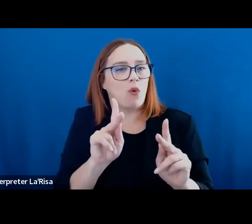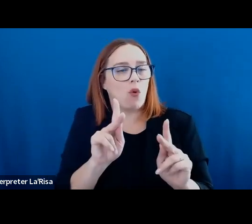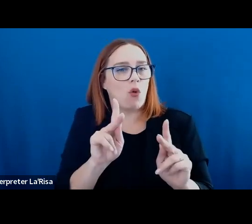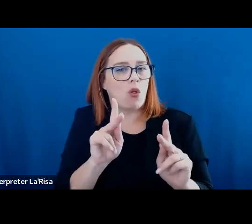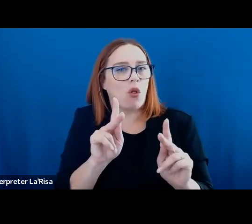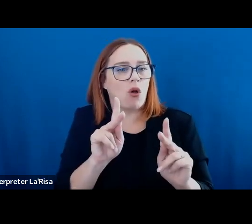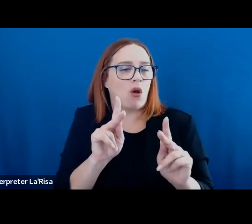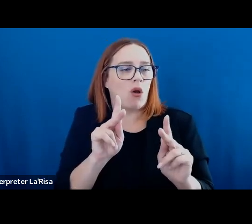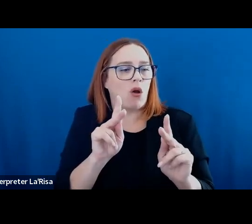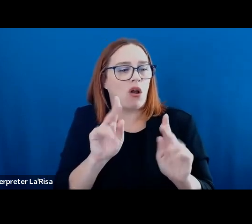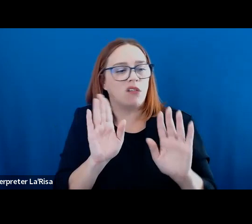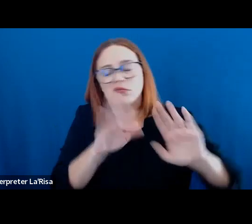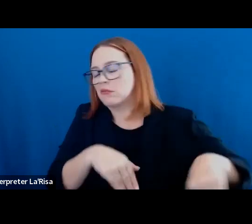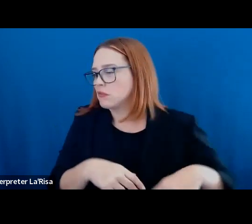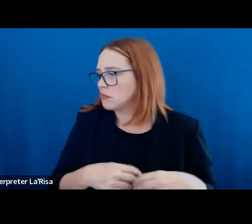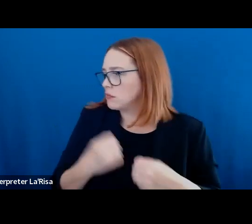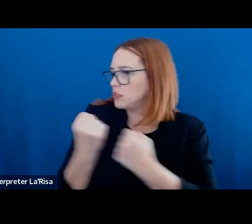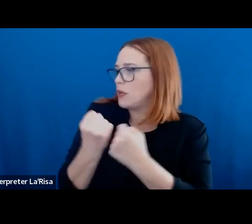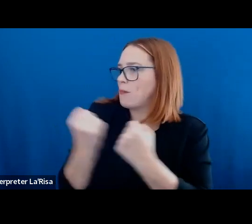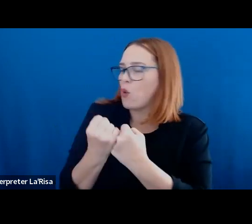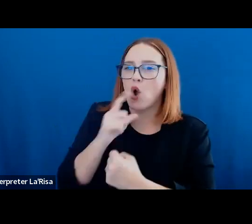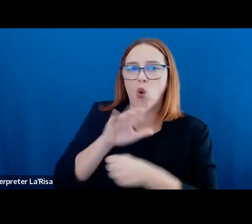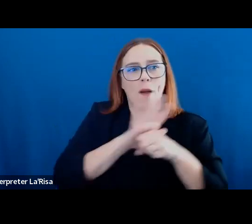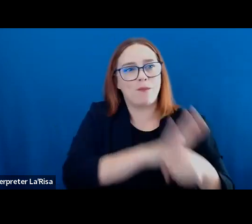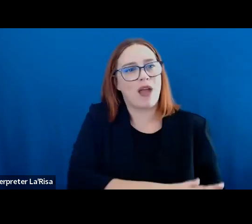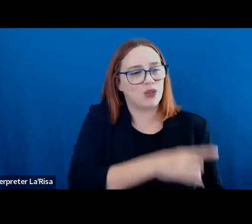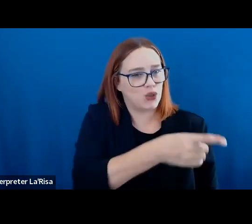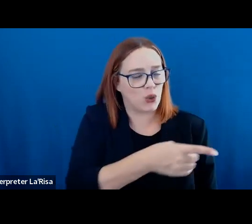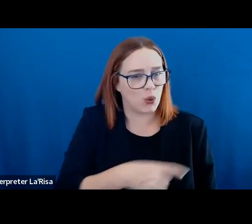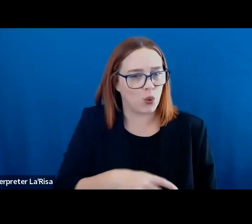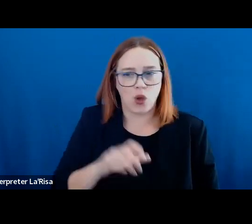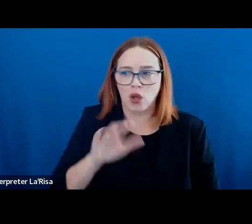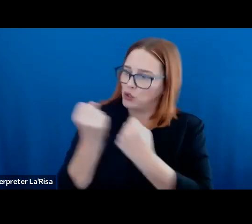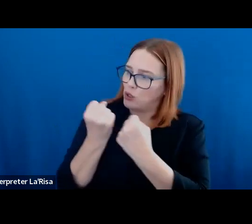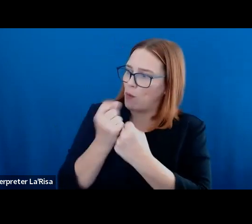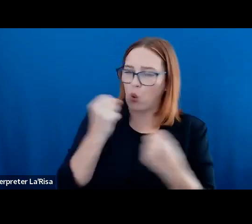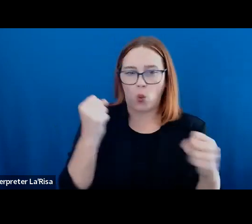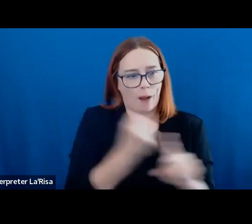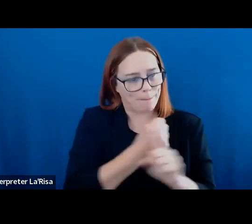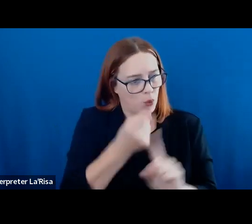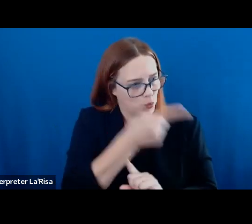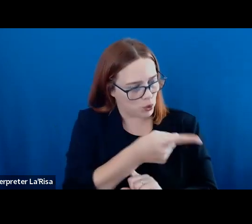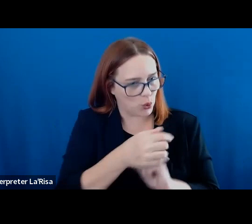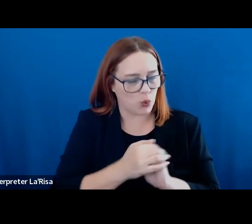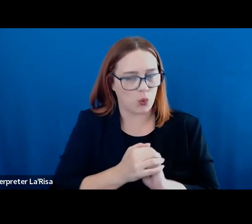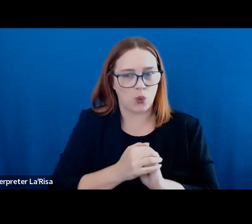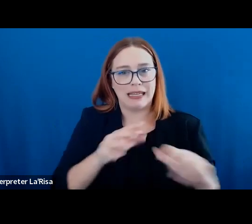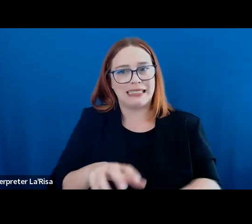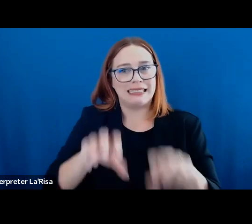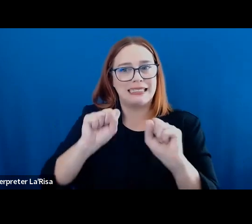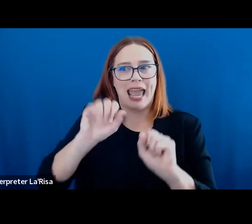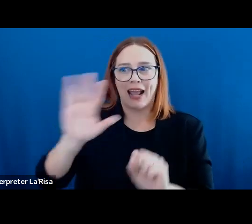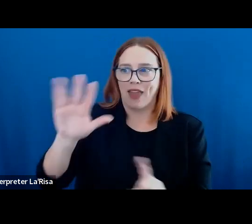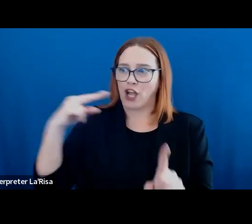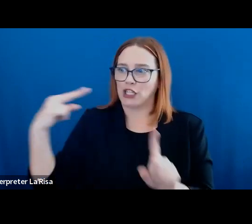or take the side of the oppressor or the abuser, or take the side of a system that we know is